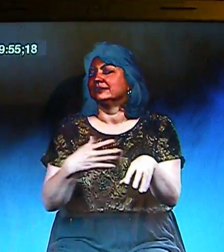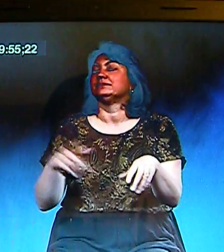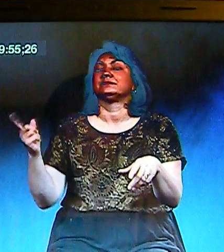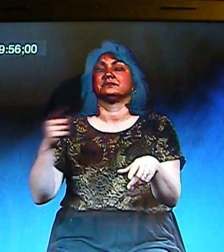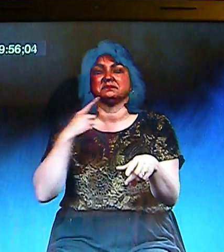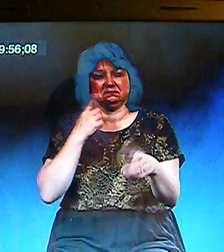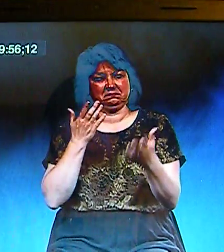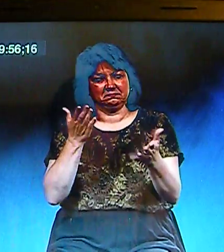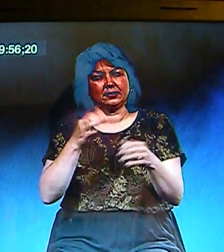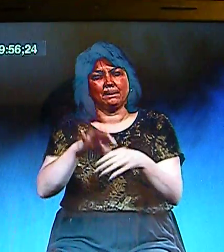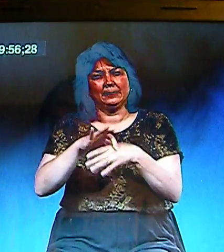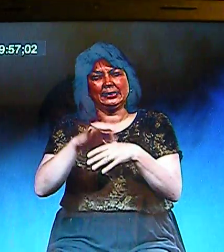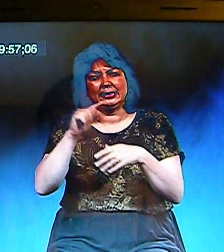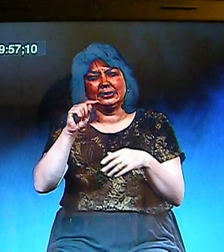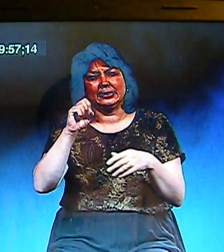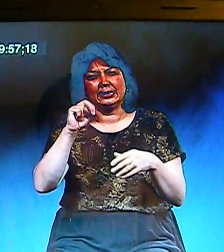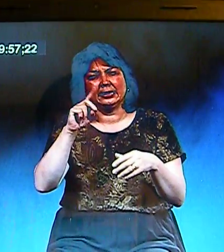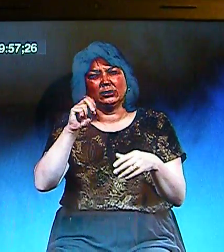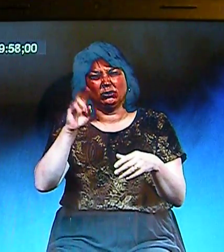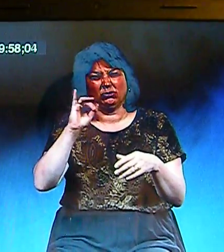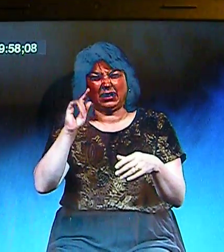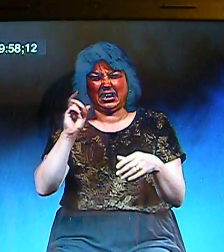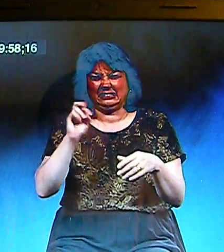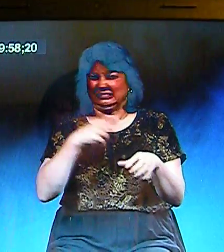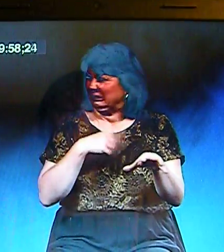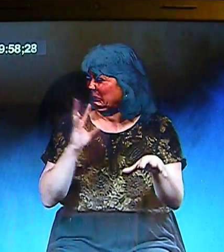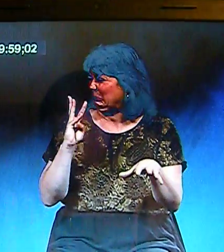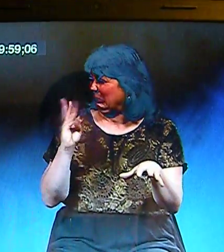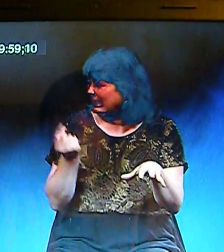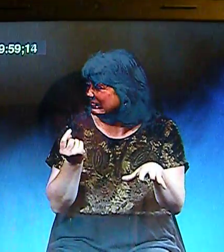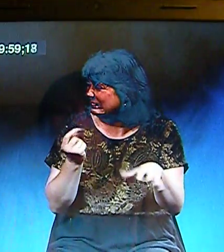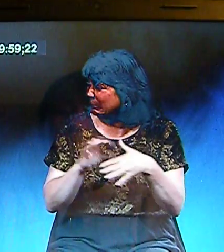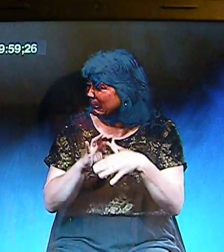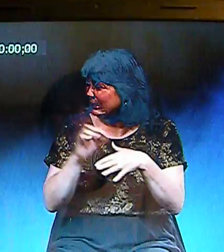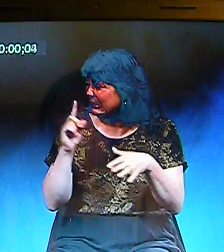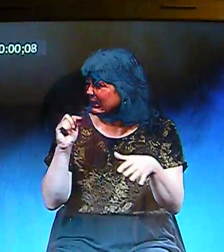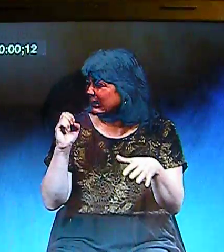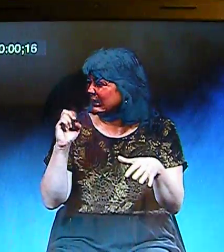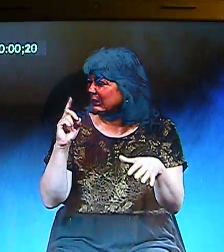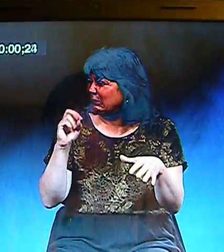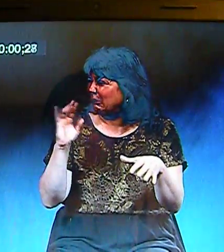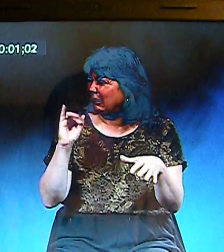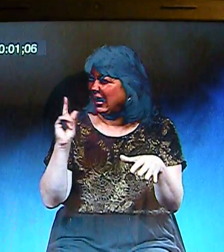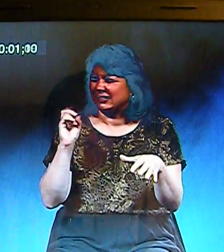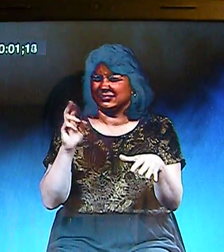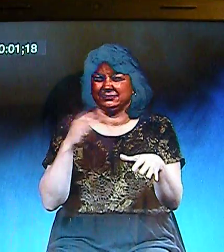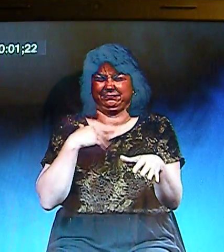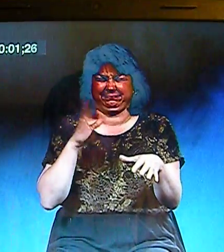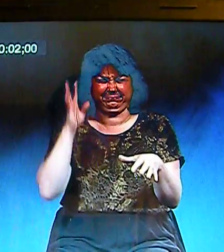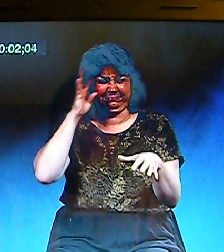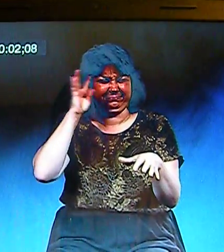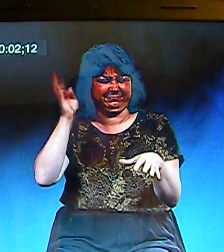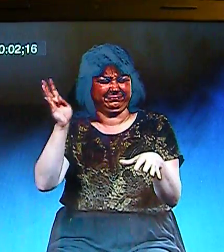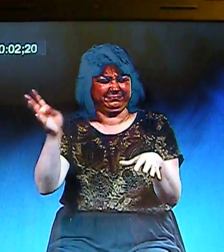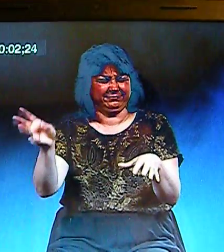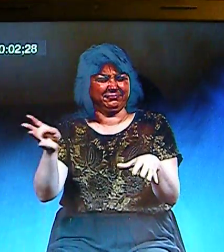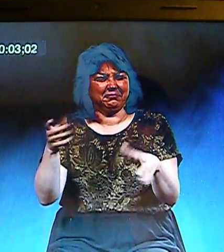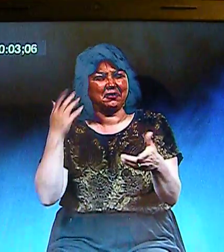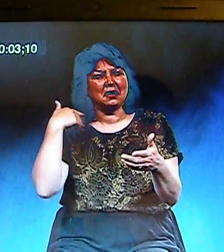like raisins. And so then I was told to put meat on my hands to soothe the pain, and